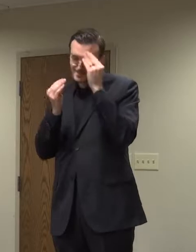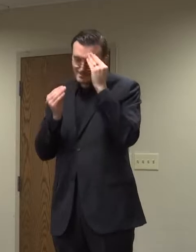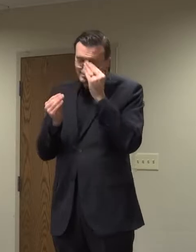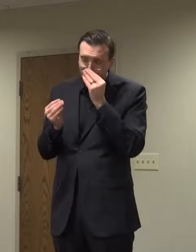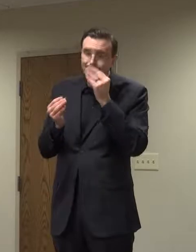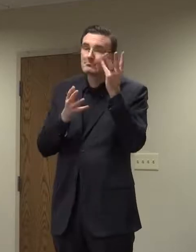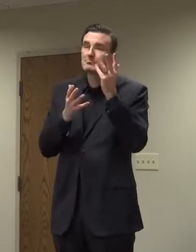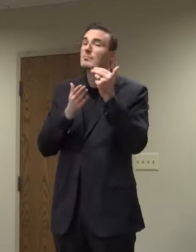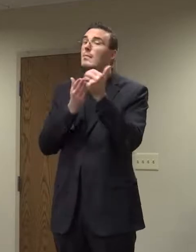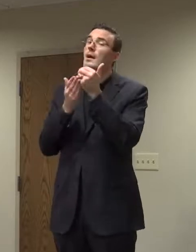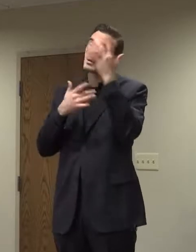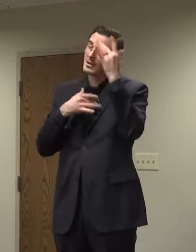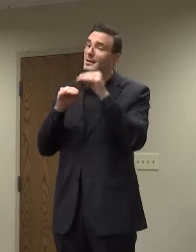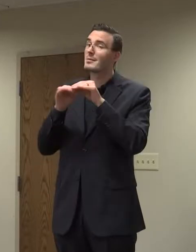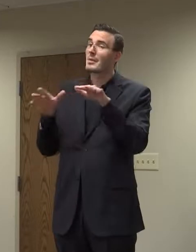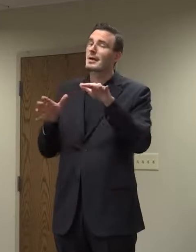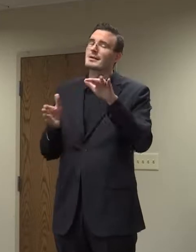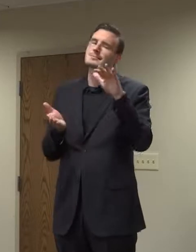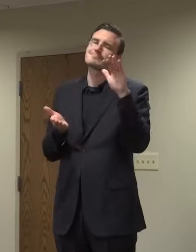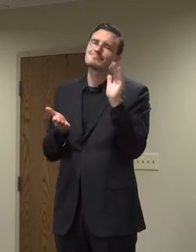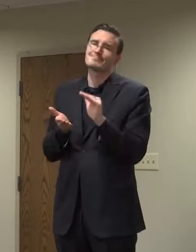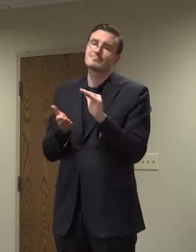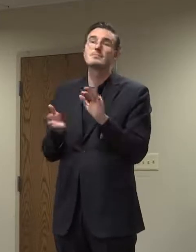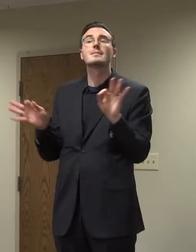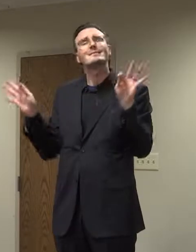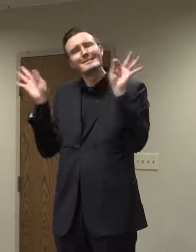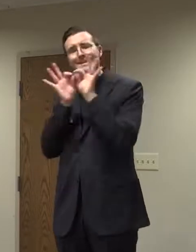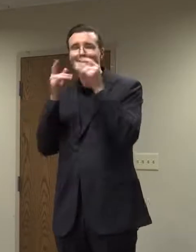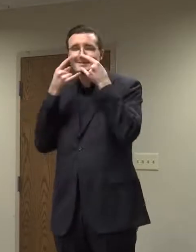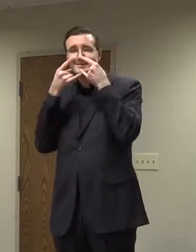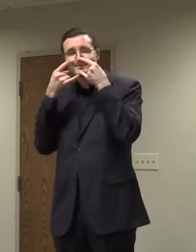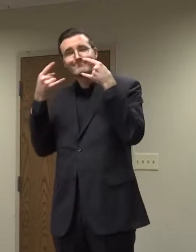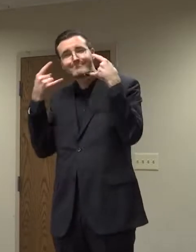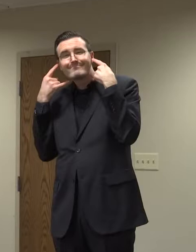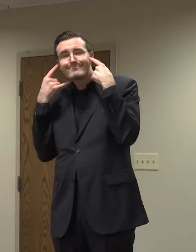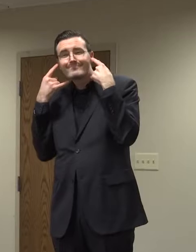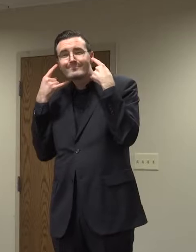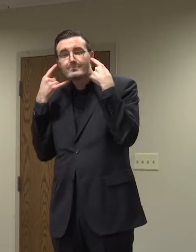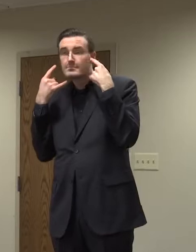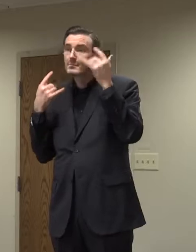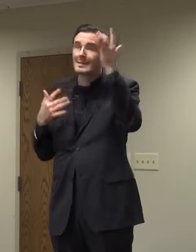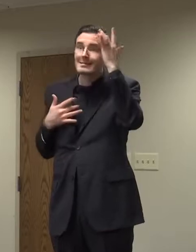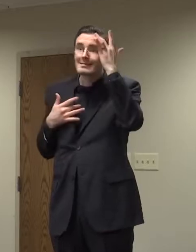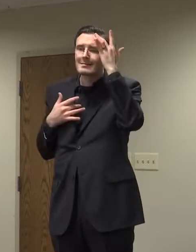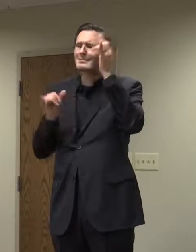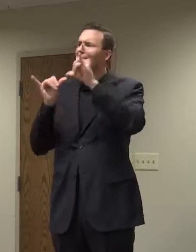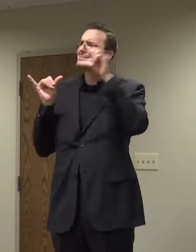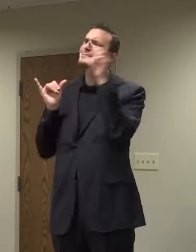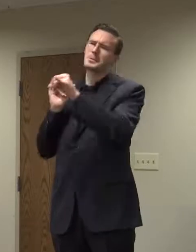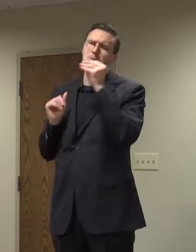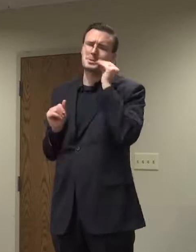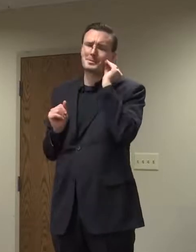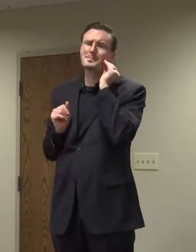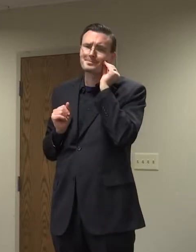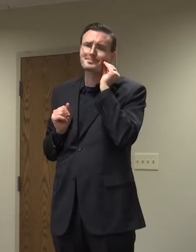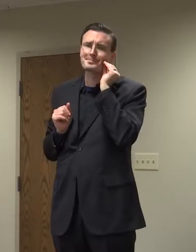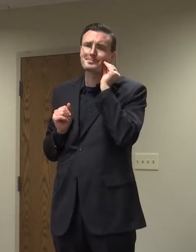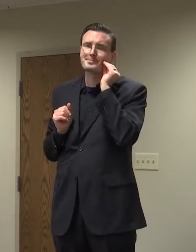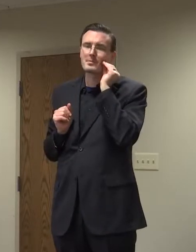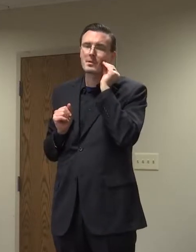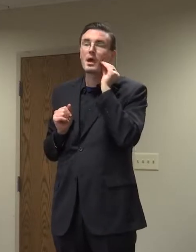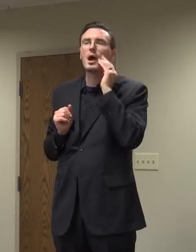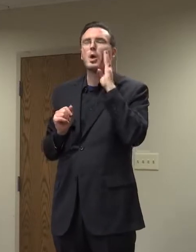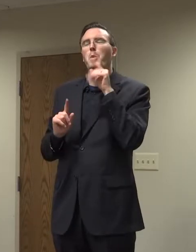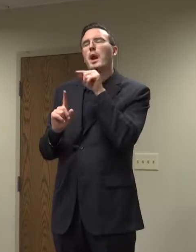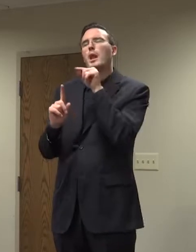You need to wear your face coverings. Please stay home when you're sick. And while we're not going to talk about individuals,